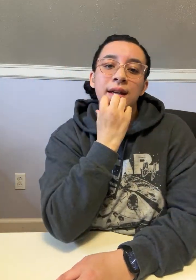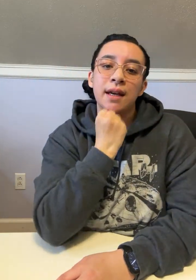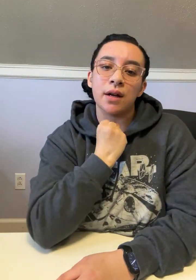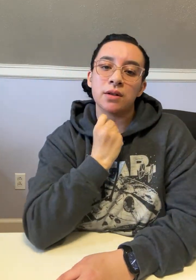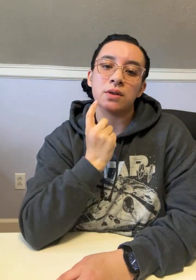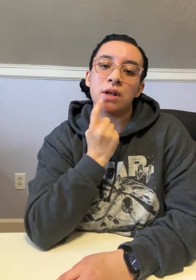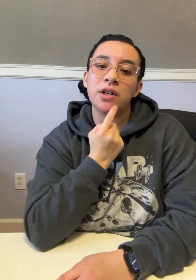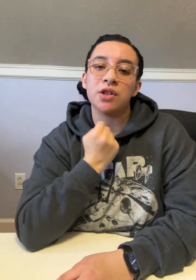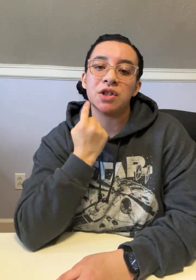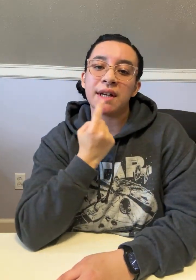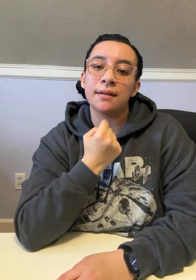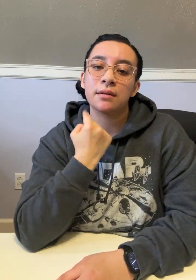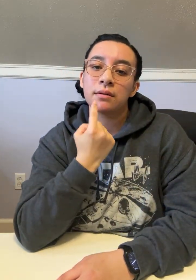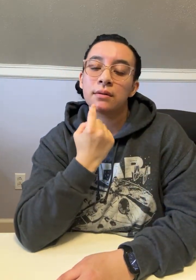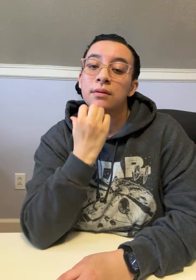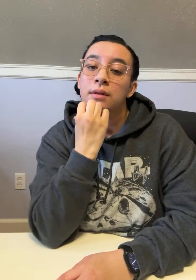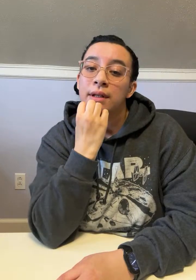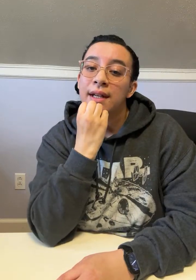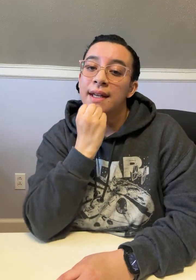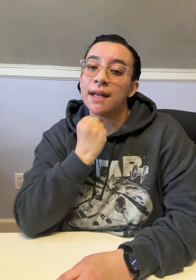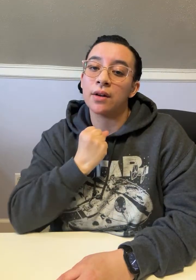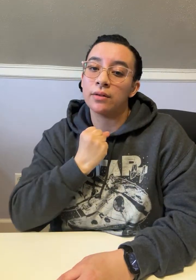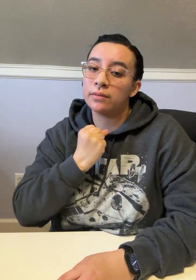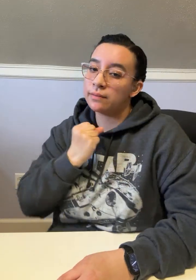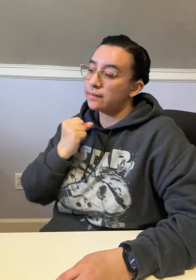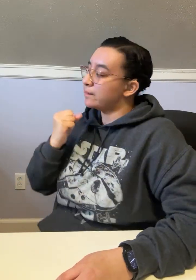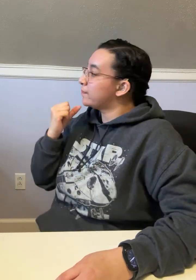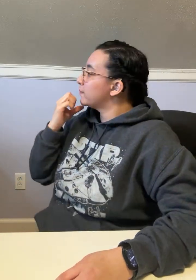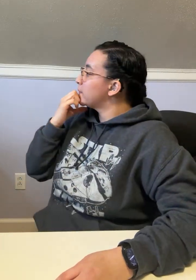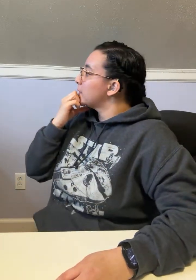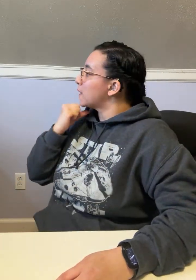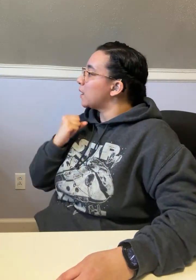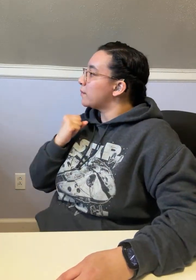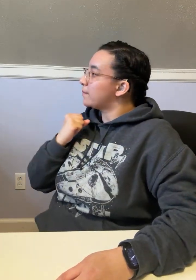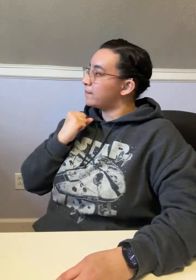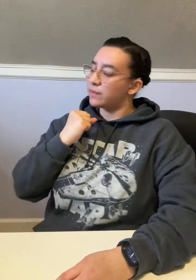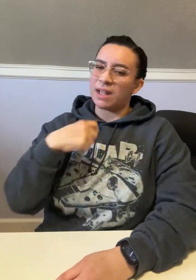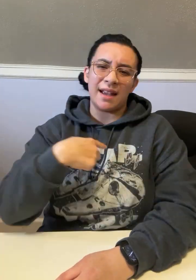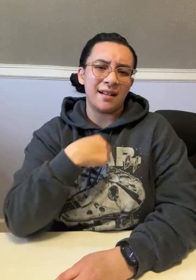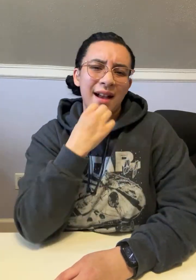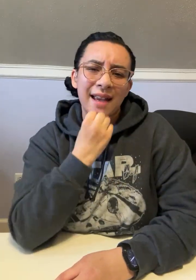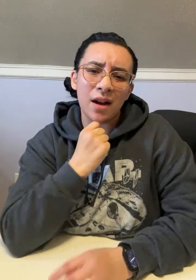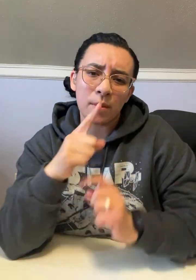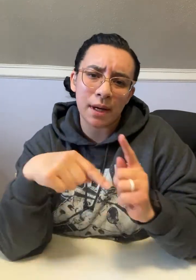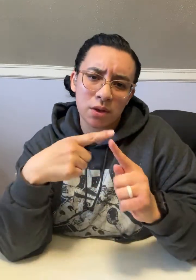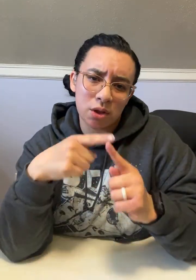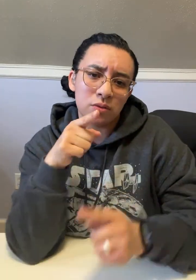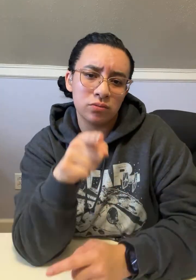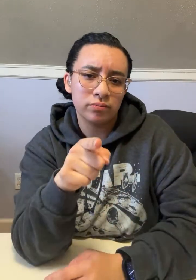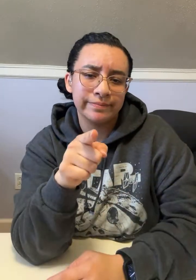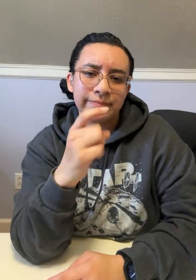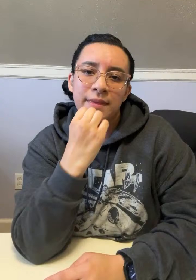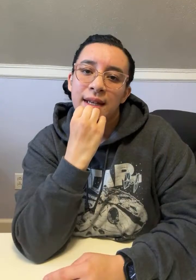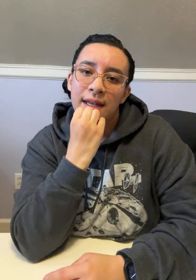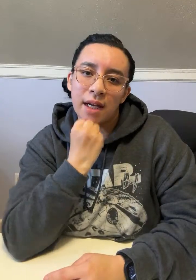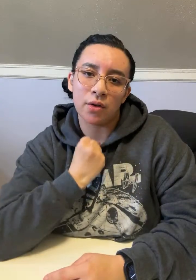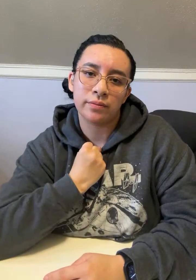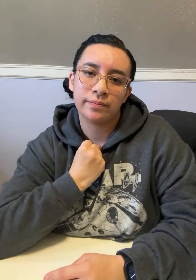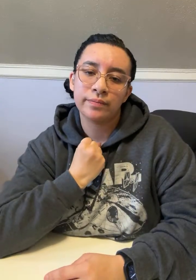care. So it's on your chin. Care. Care. Like, I care about you. Care. All